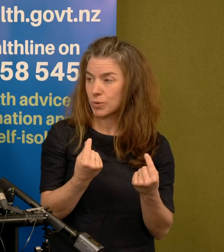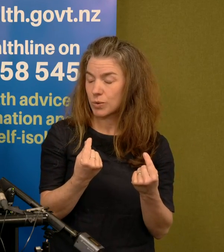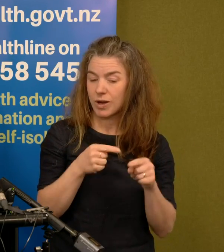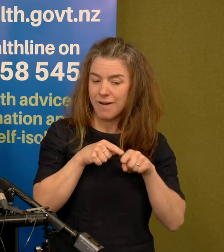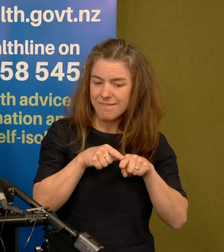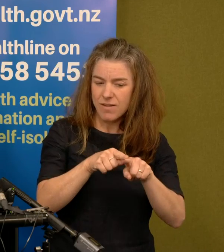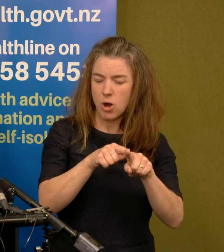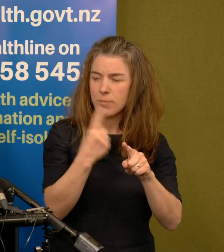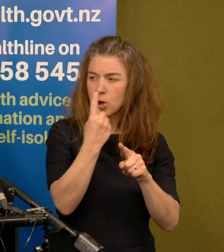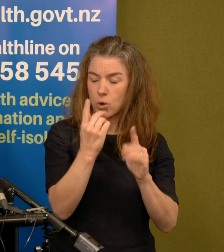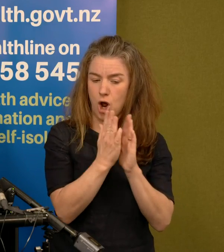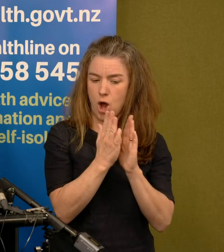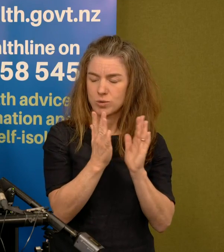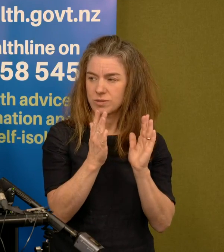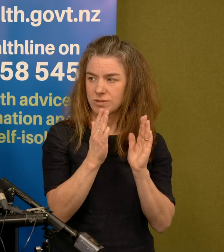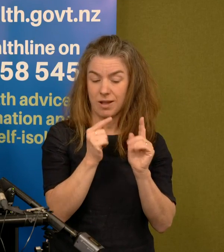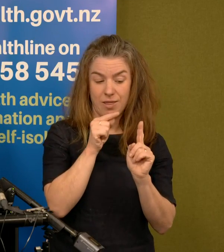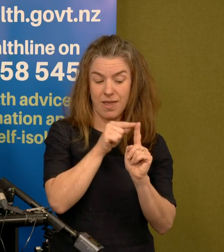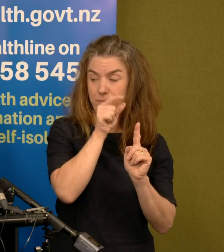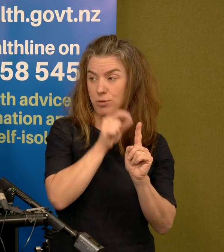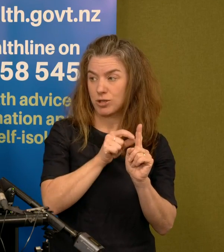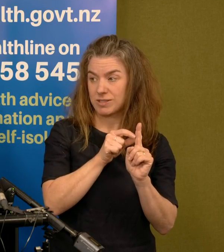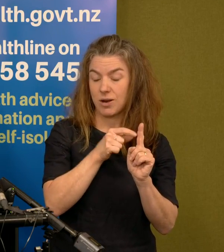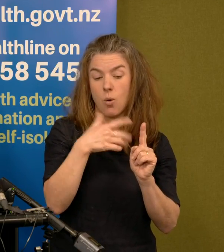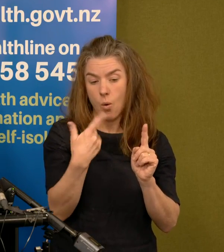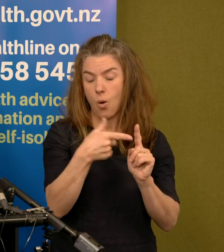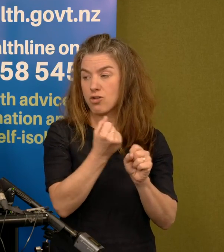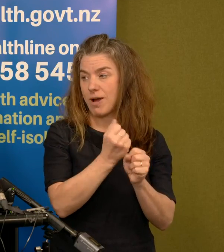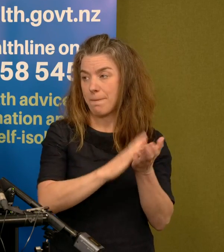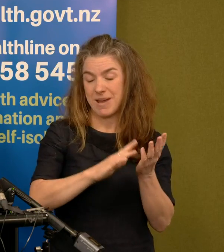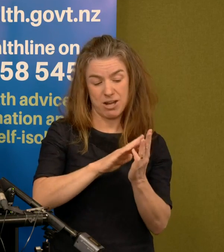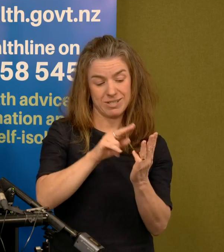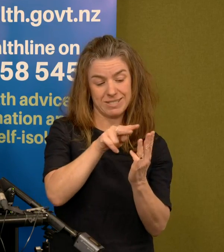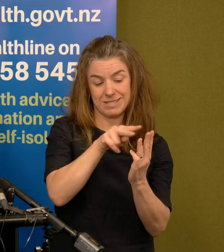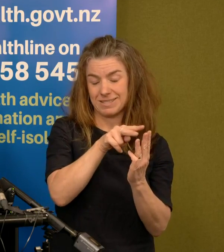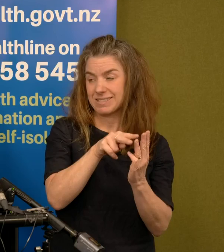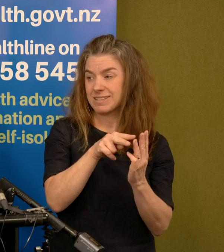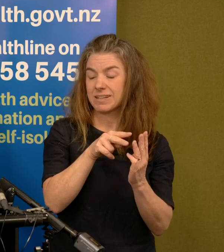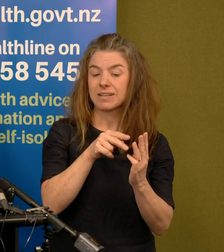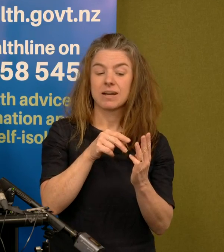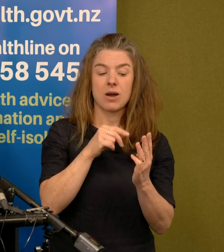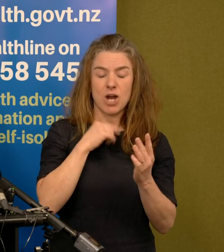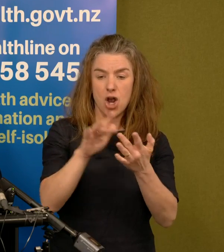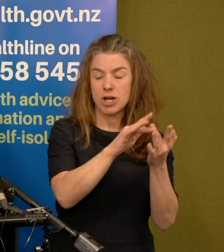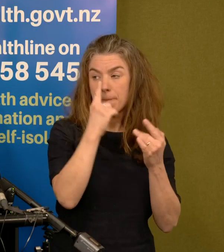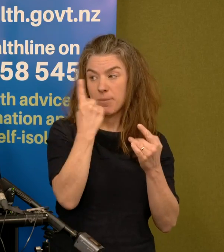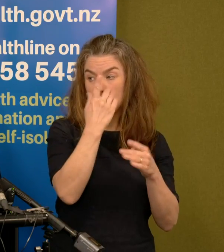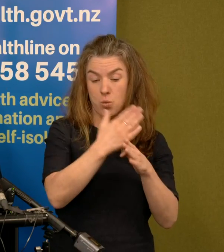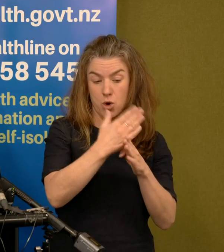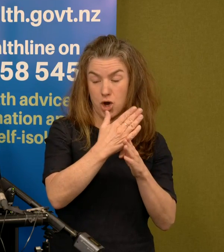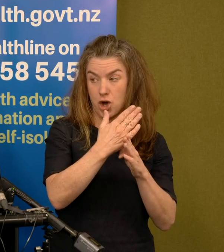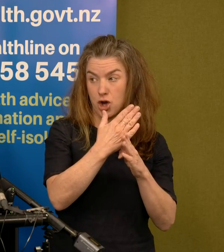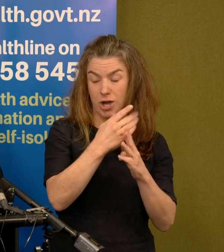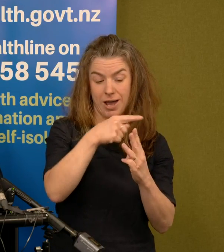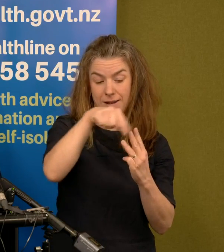following up all the close contacts of the family members, and in particular in the workplace of the case, and also friends